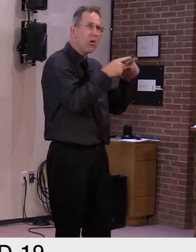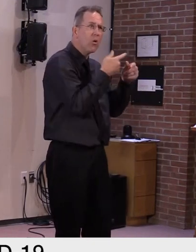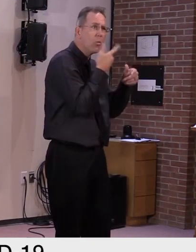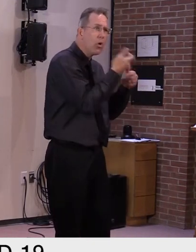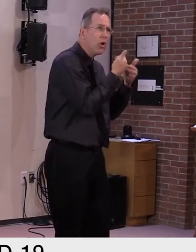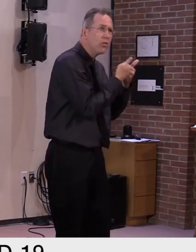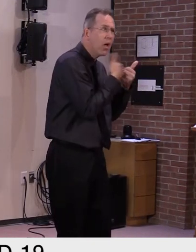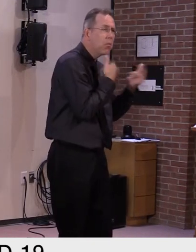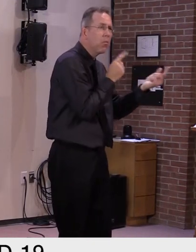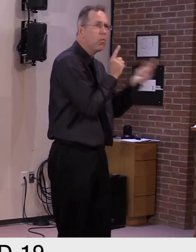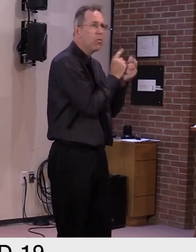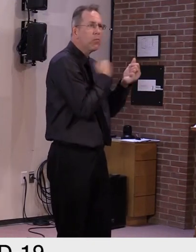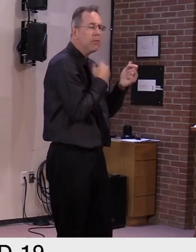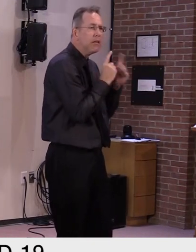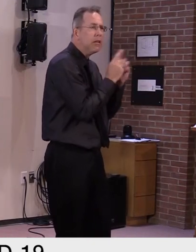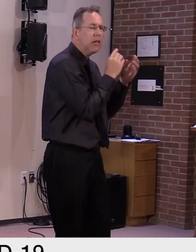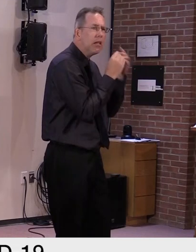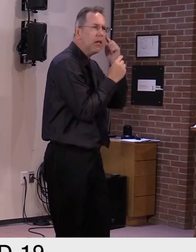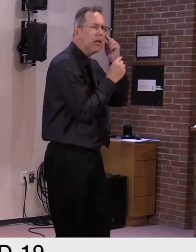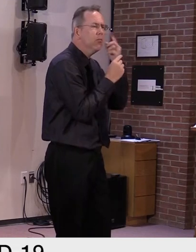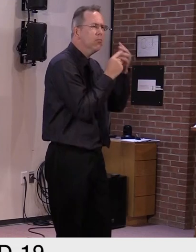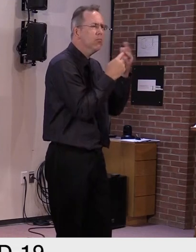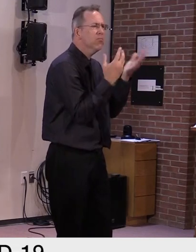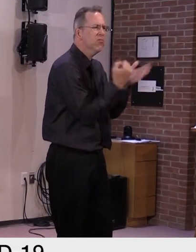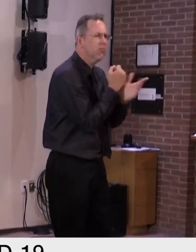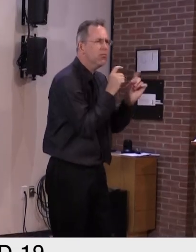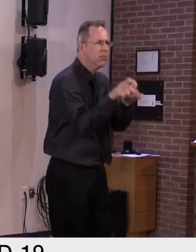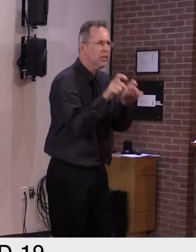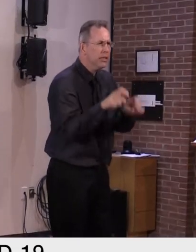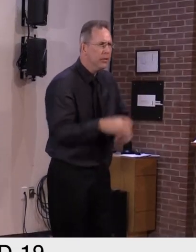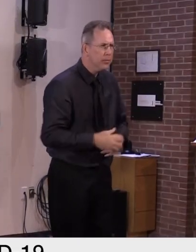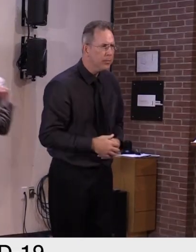Liam Elder Connors, VPR.